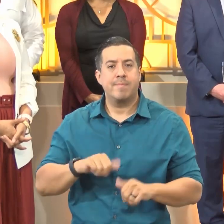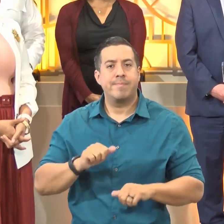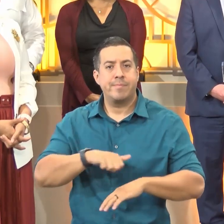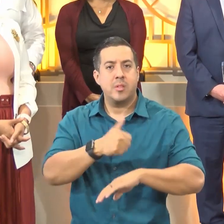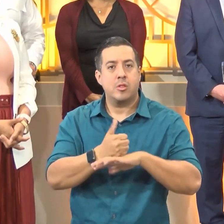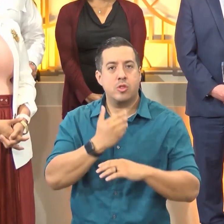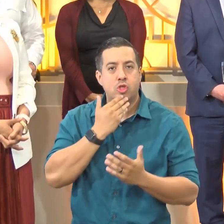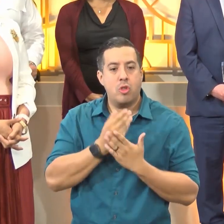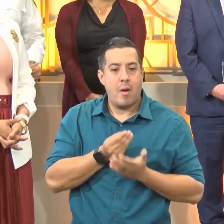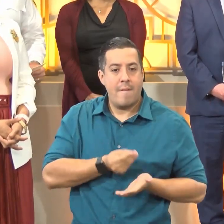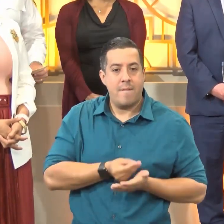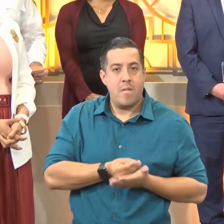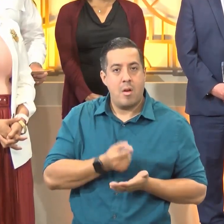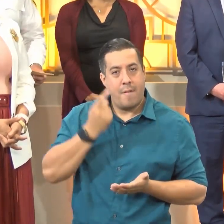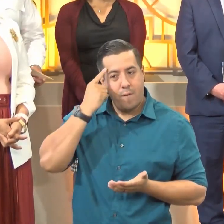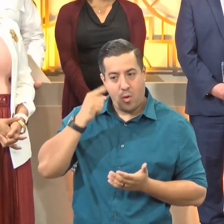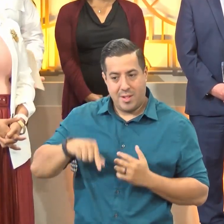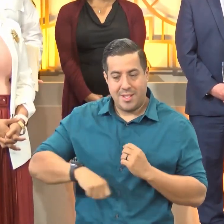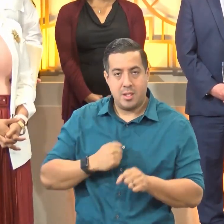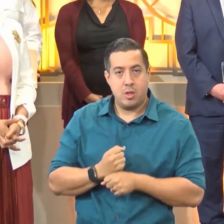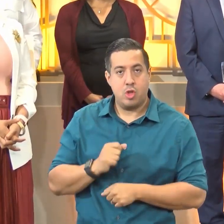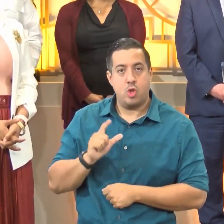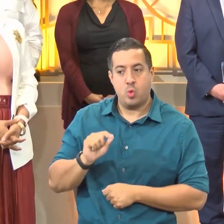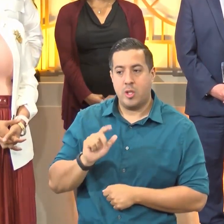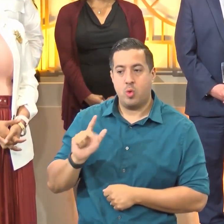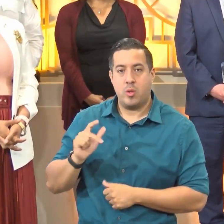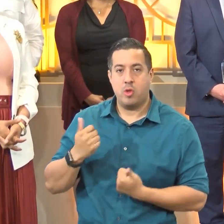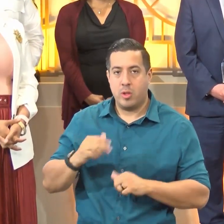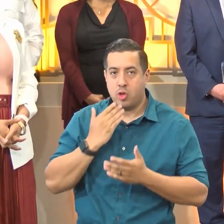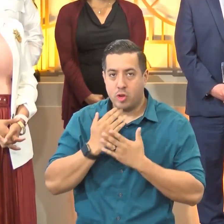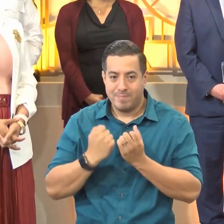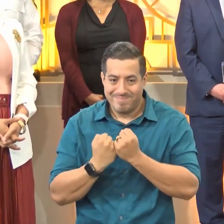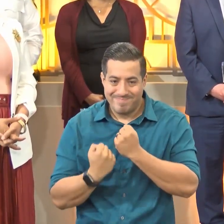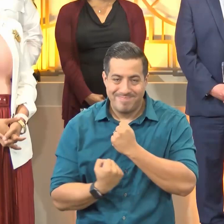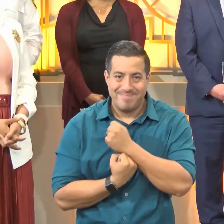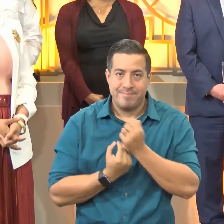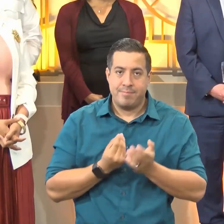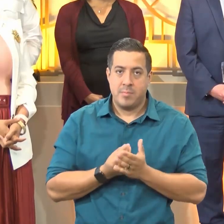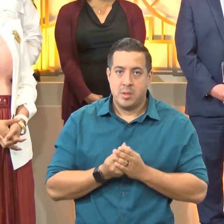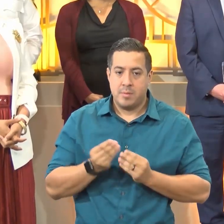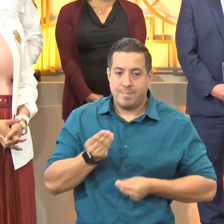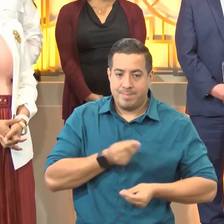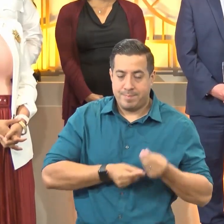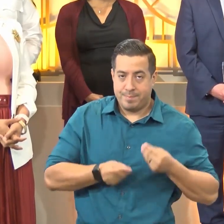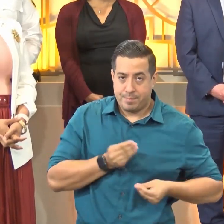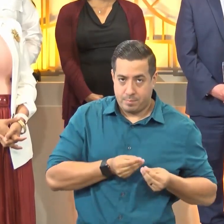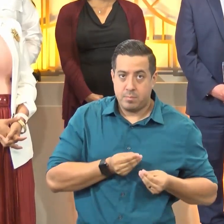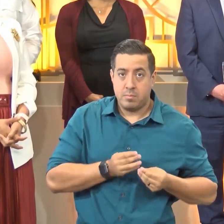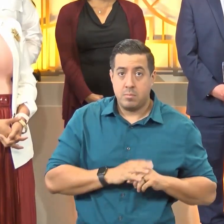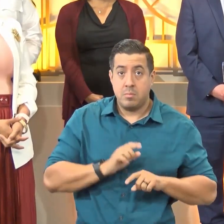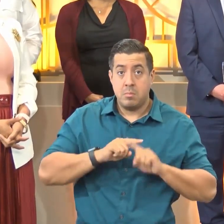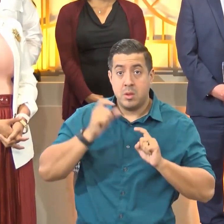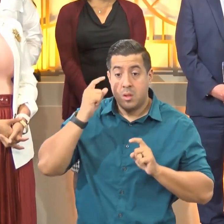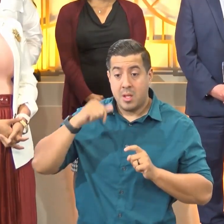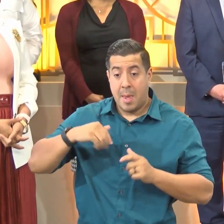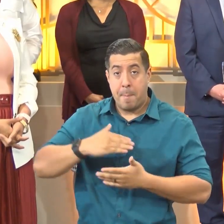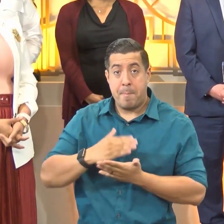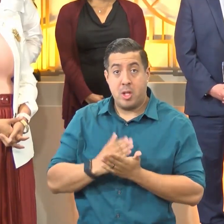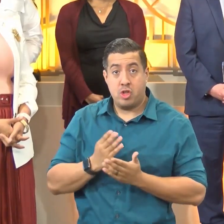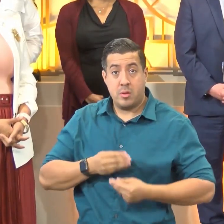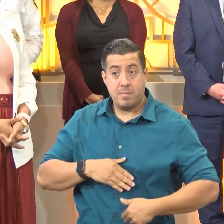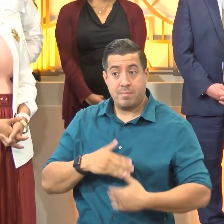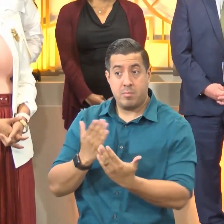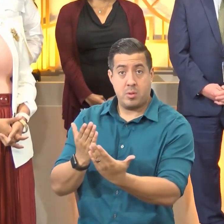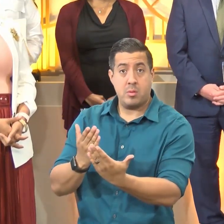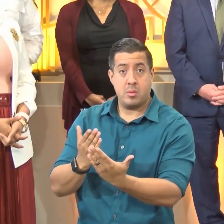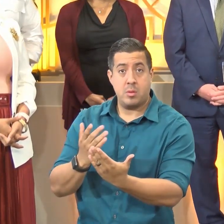fund balance heading into fiscal year 2023. With that being said, this proposed budget